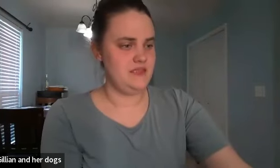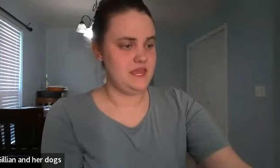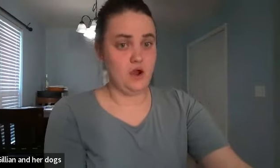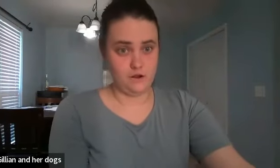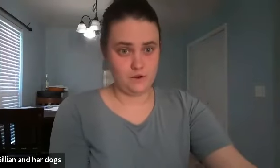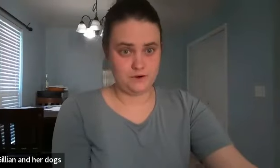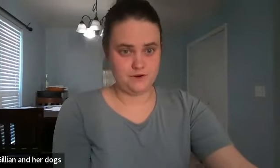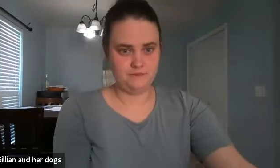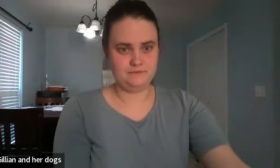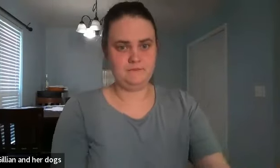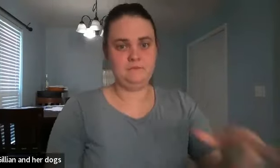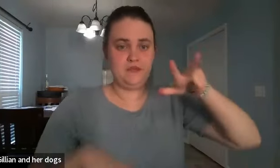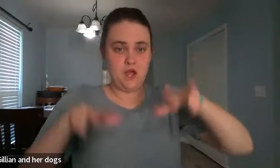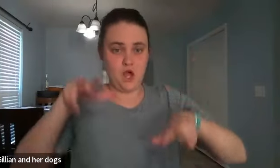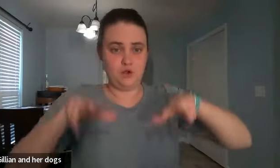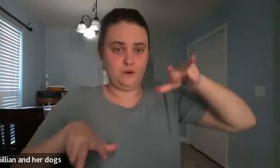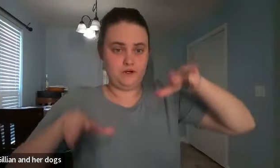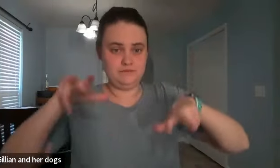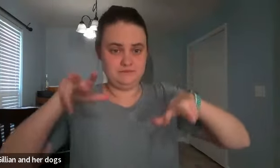then awkward. Awkward.